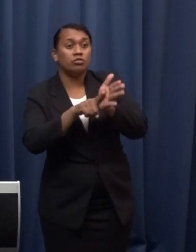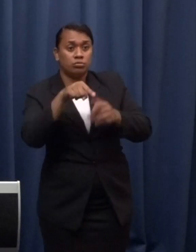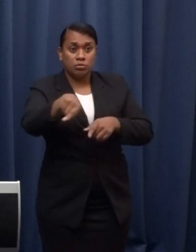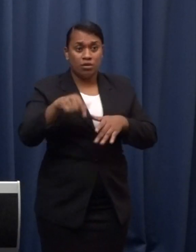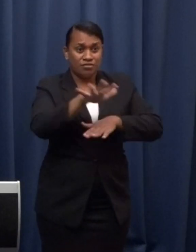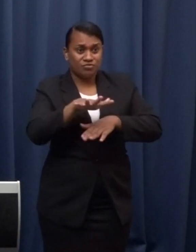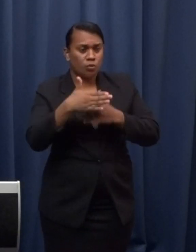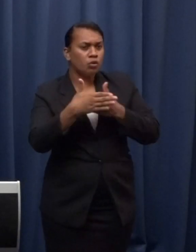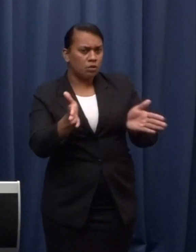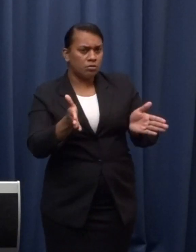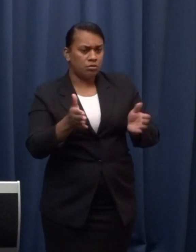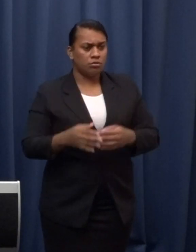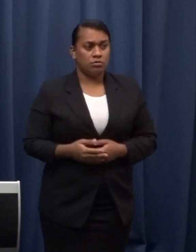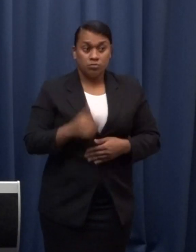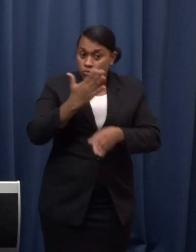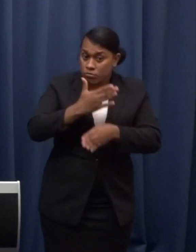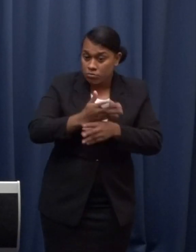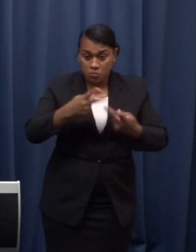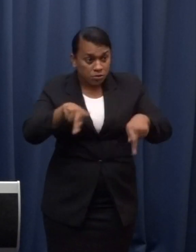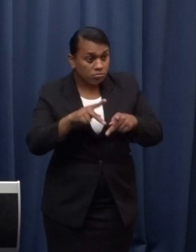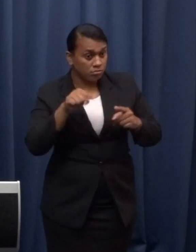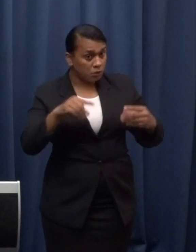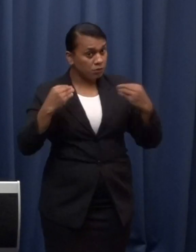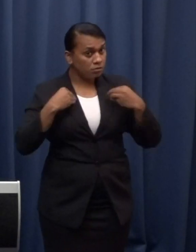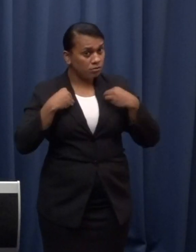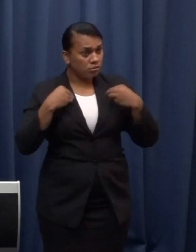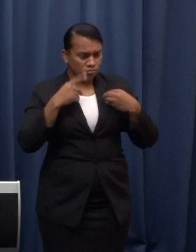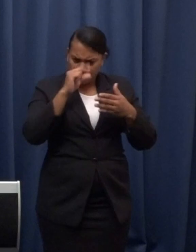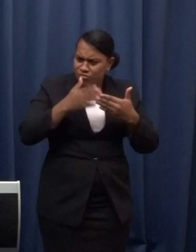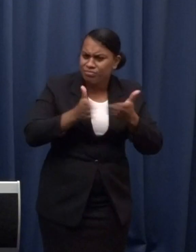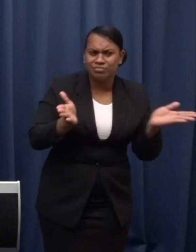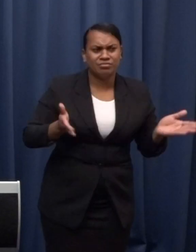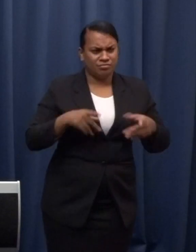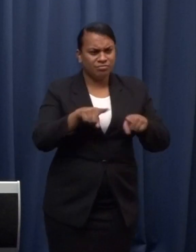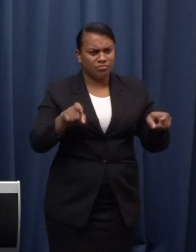Workplace and businesses may remain open. And of course,